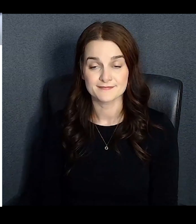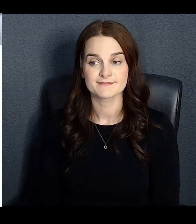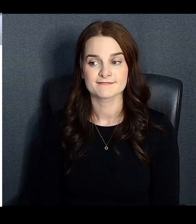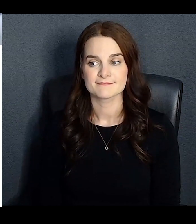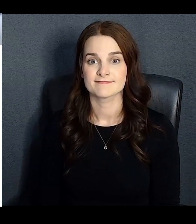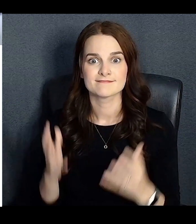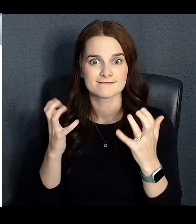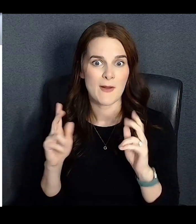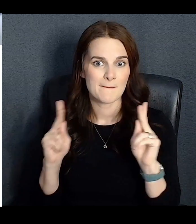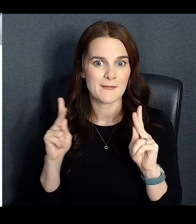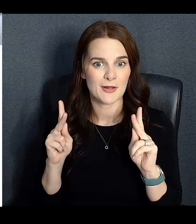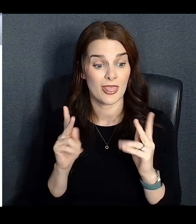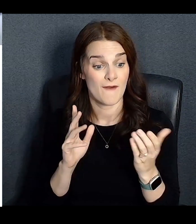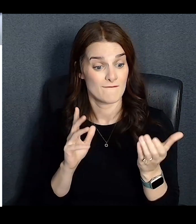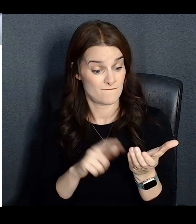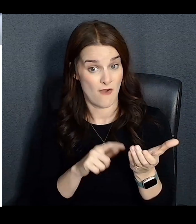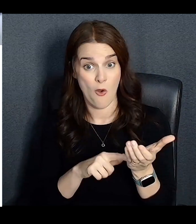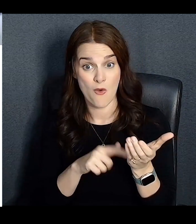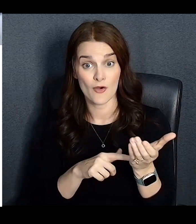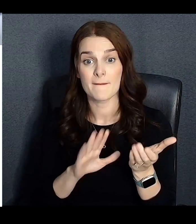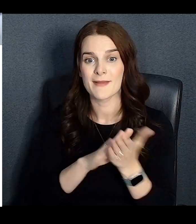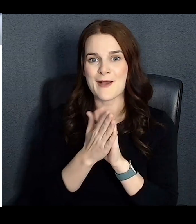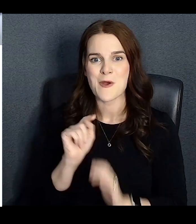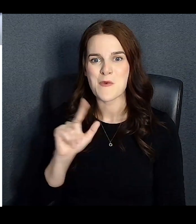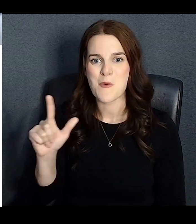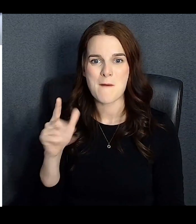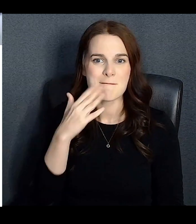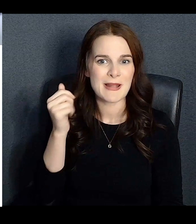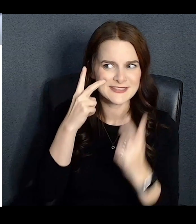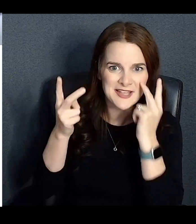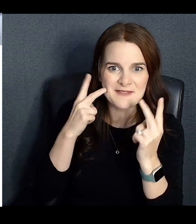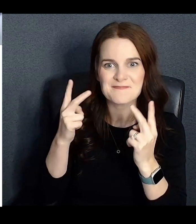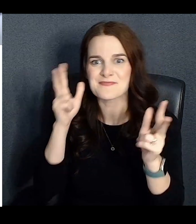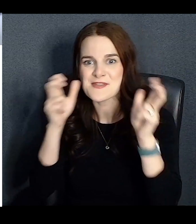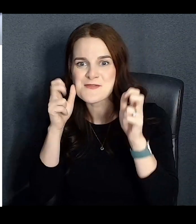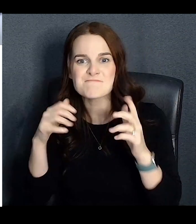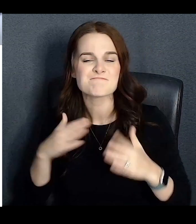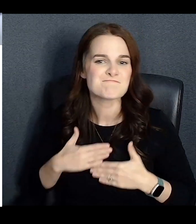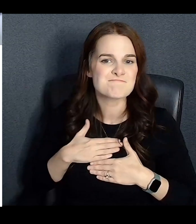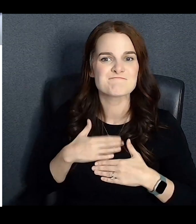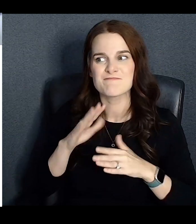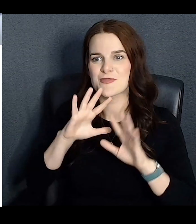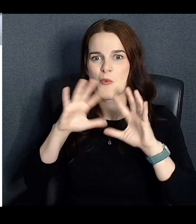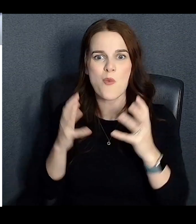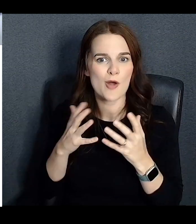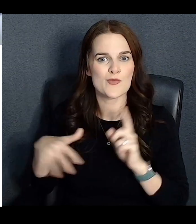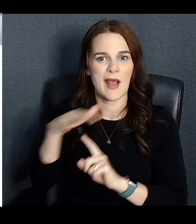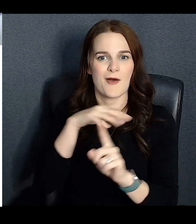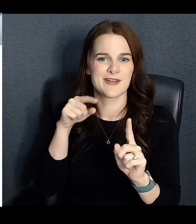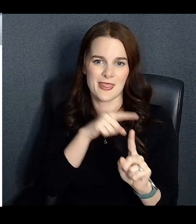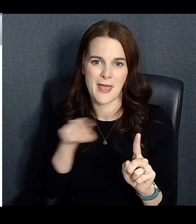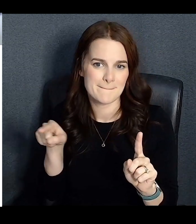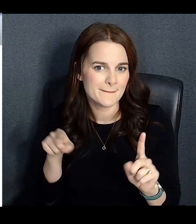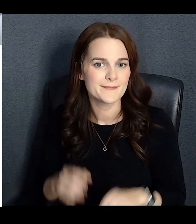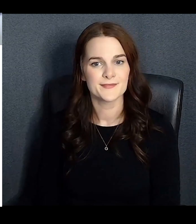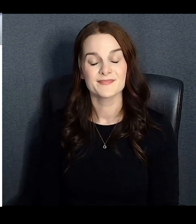Um, we want to help people, turn their phone into a tool that helps them better see, hear, and enjoy the world around them.